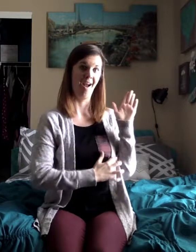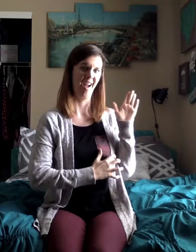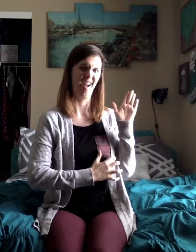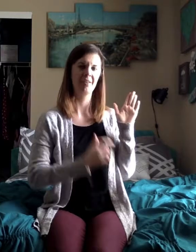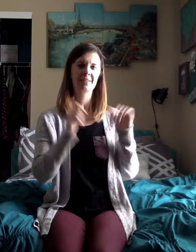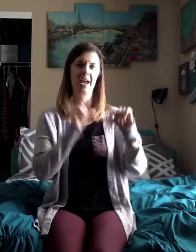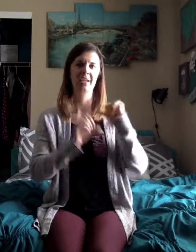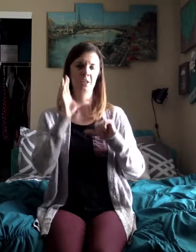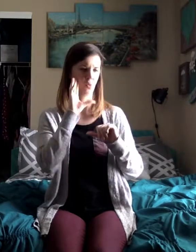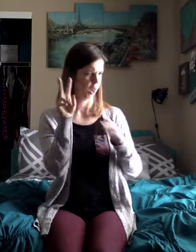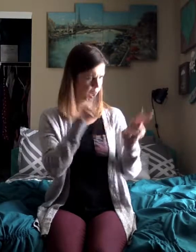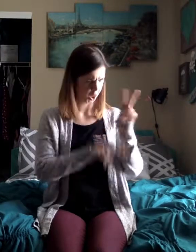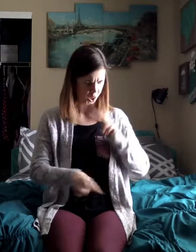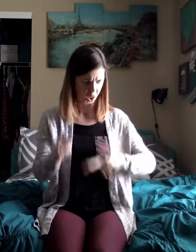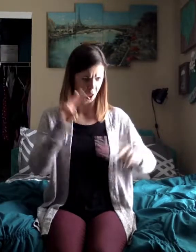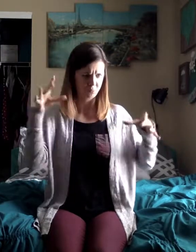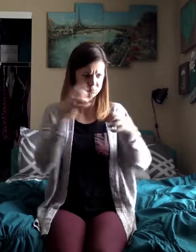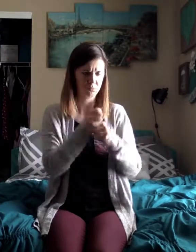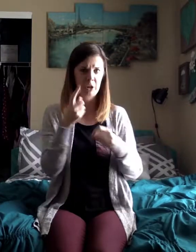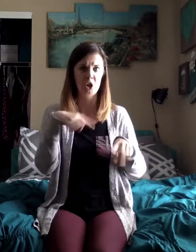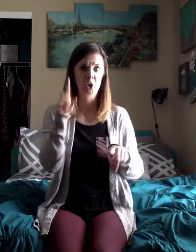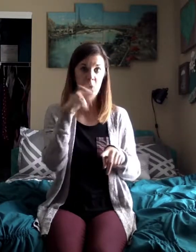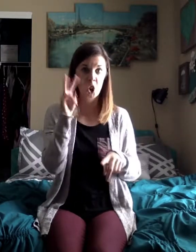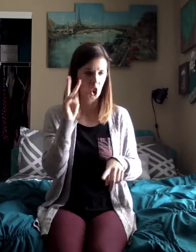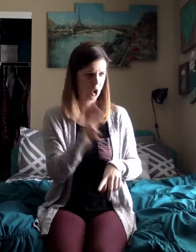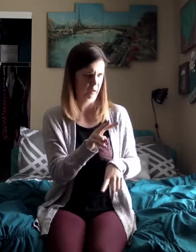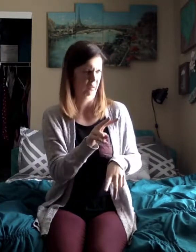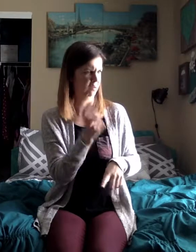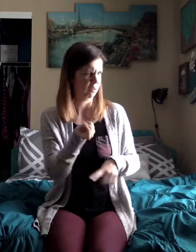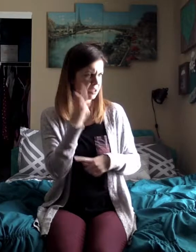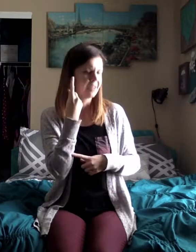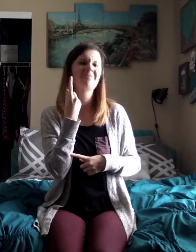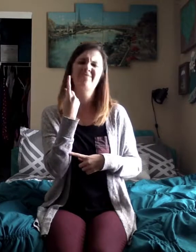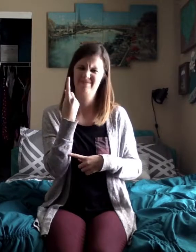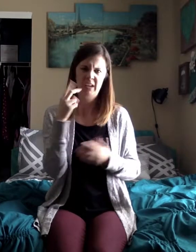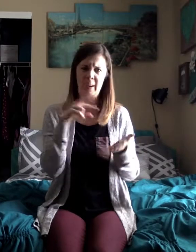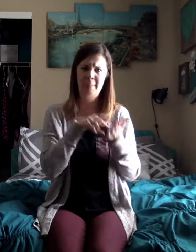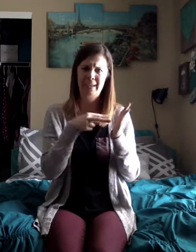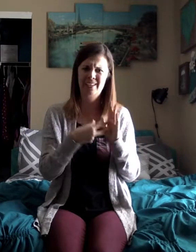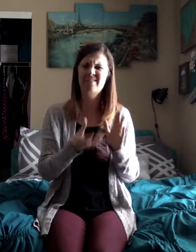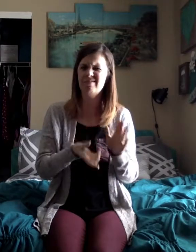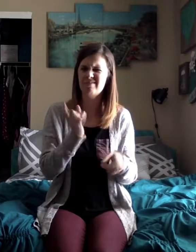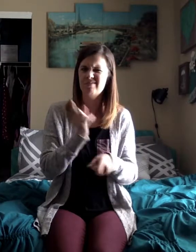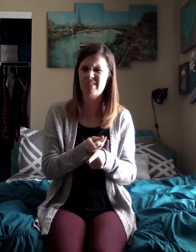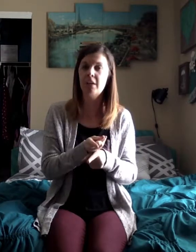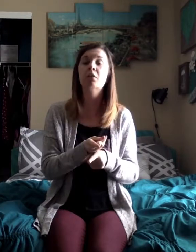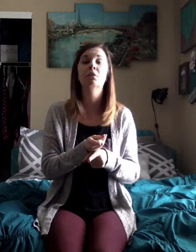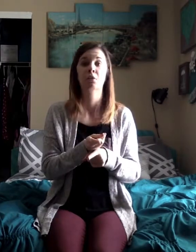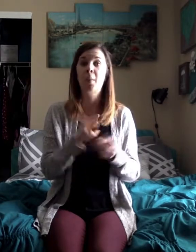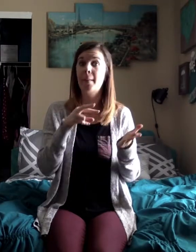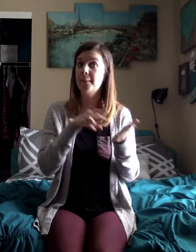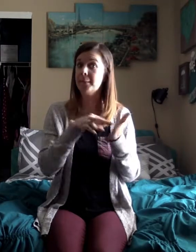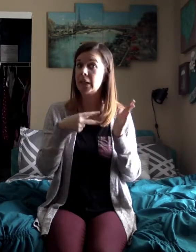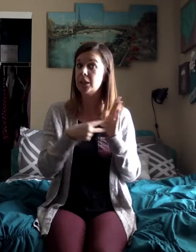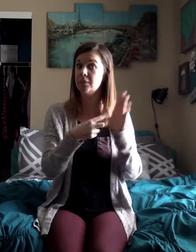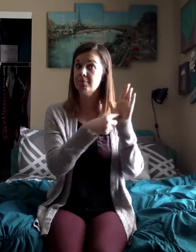And you're probably saying, I don't get that. What is that supposed to mean? So what this means is that there are 6 carbon